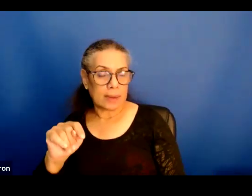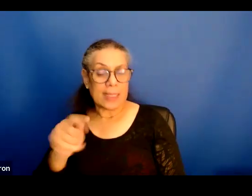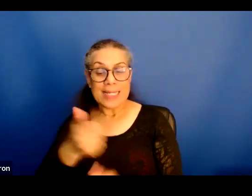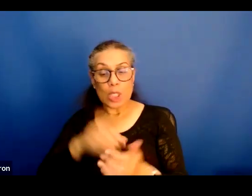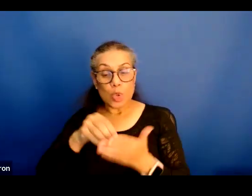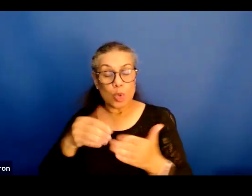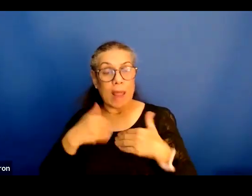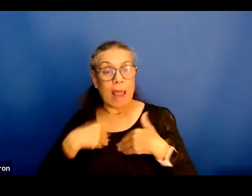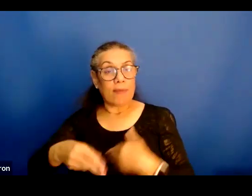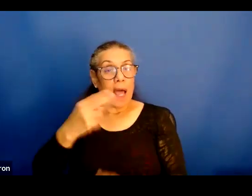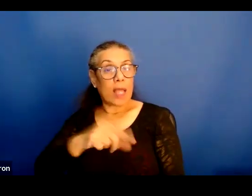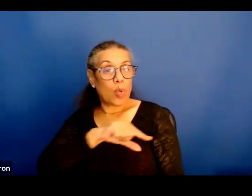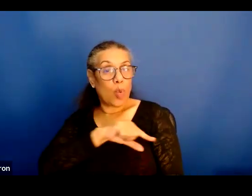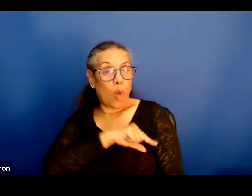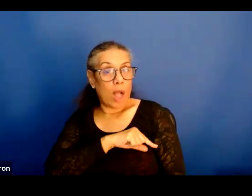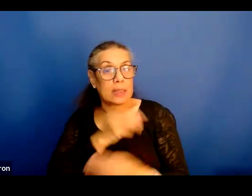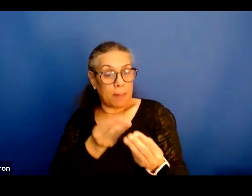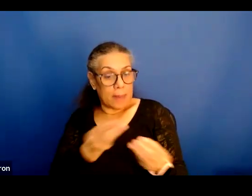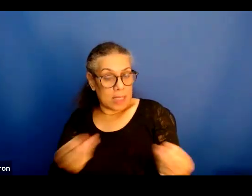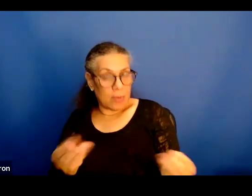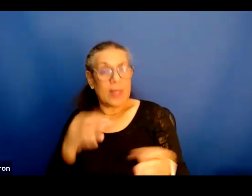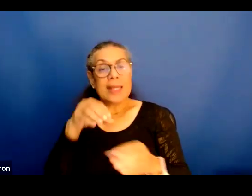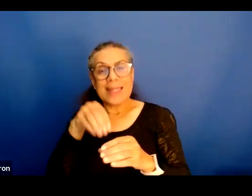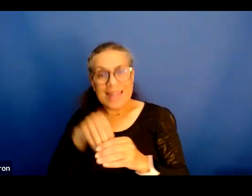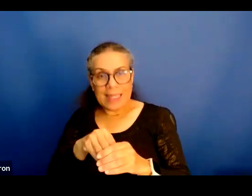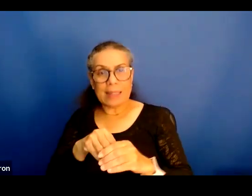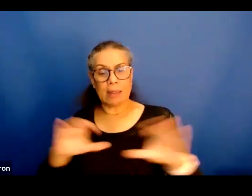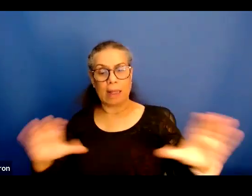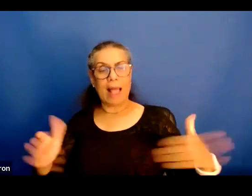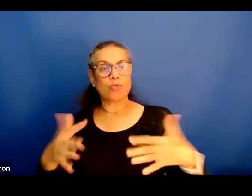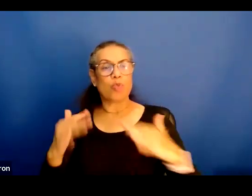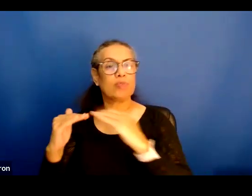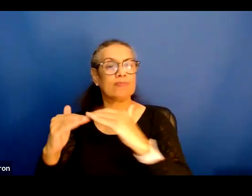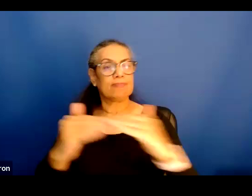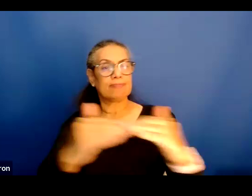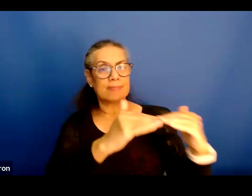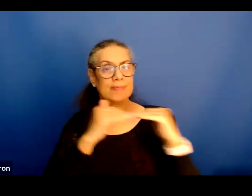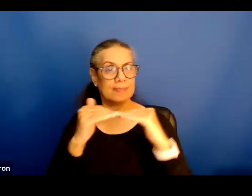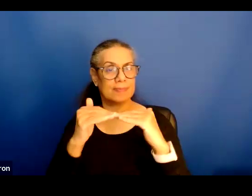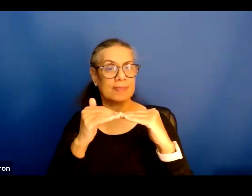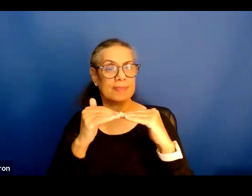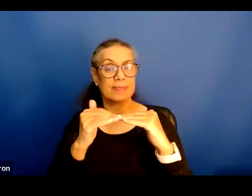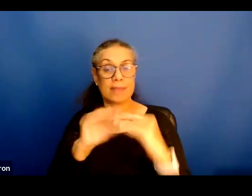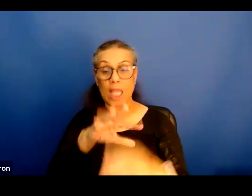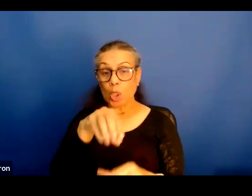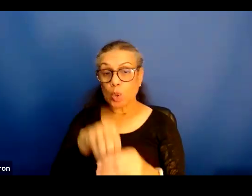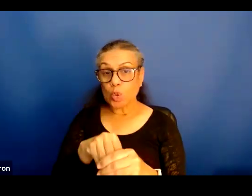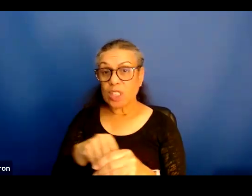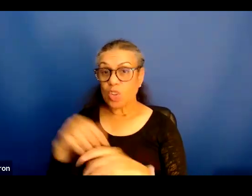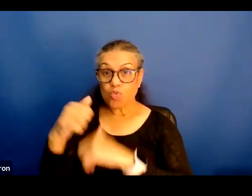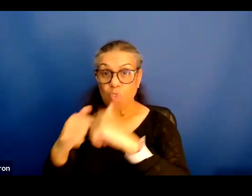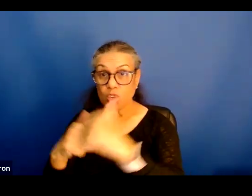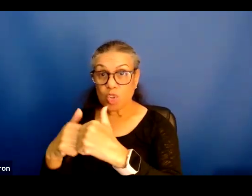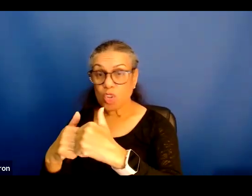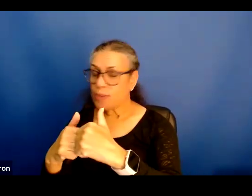accessing high-quality instructional materials within an inclusive environment. Inclusion is not just a structure. It